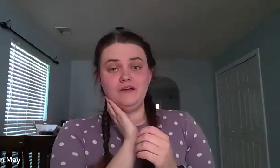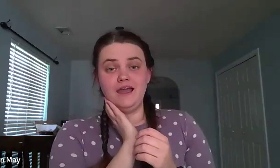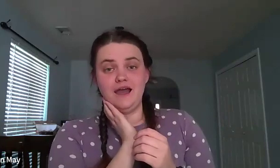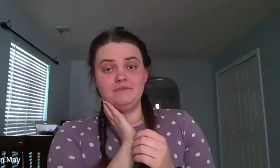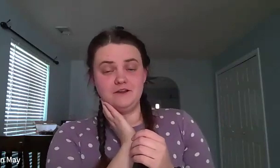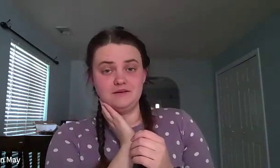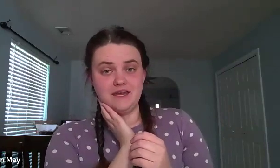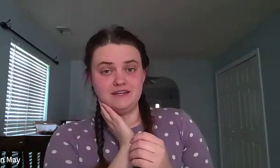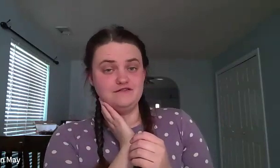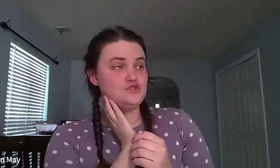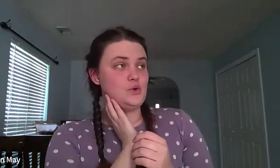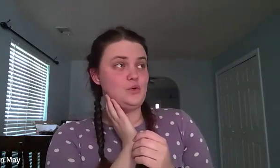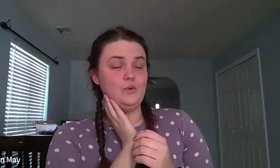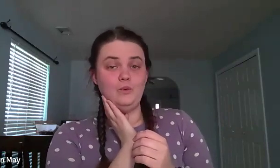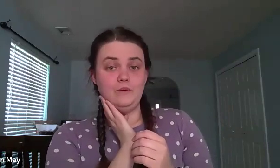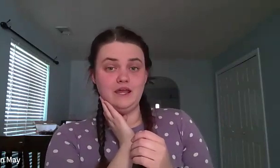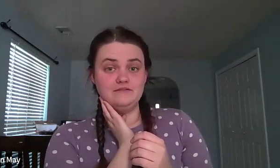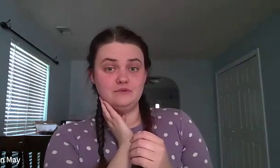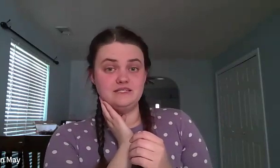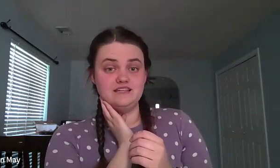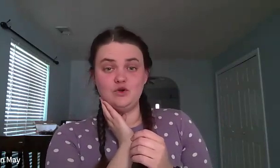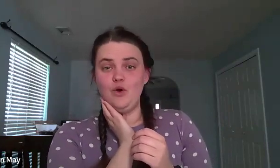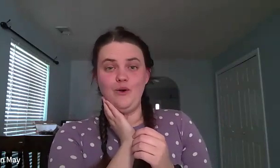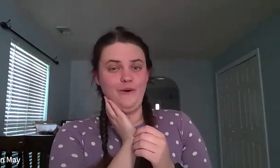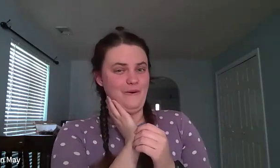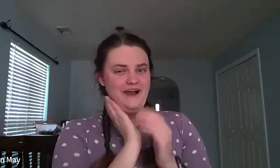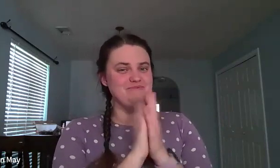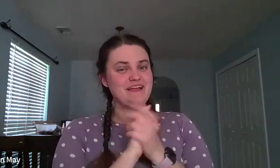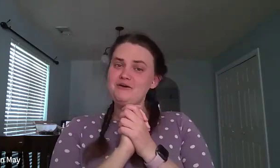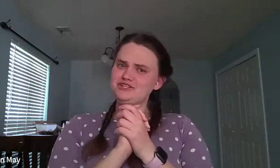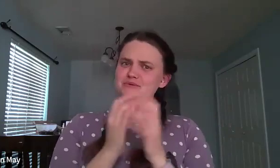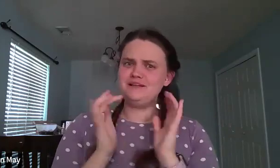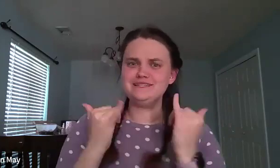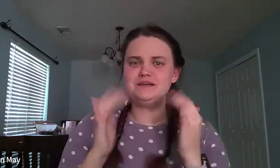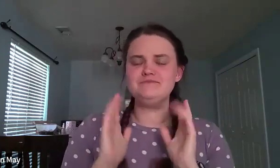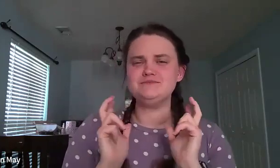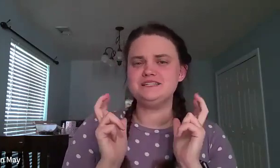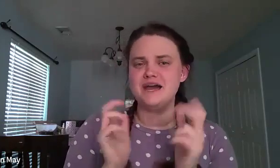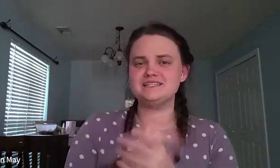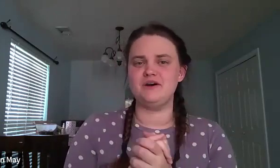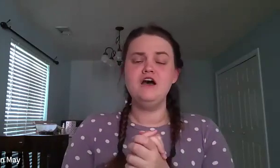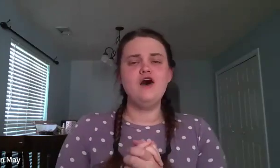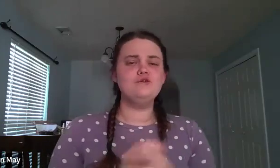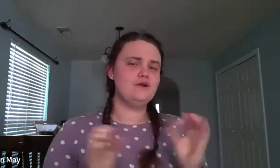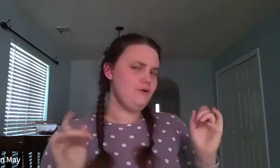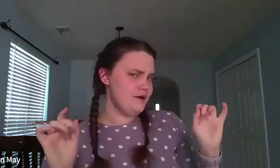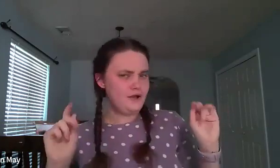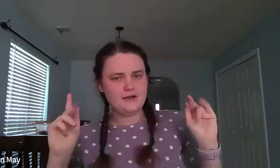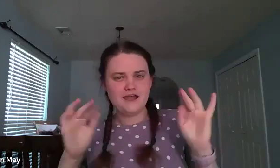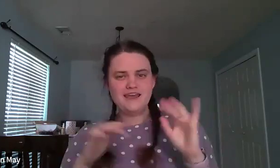lie, I'm very competitive. So when we have recess, I'm like, oh shit, let's play some basketball. And they're like, okay.